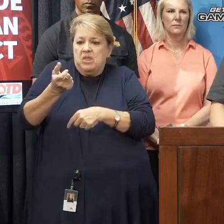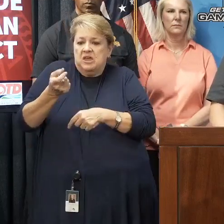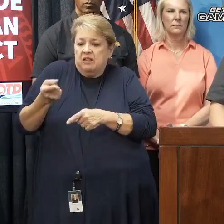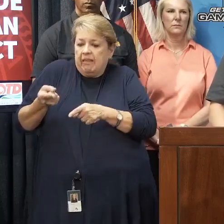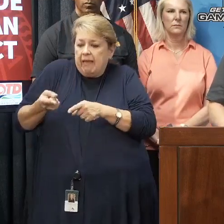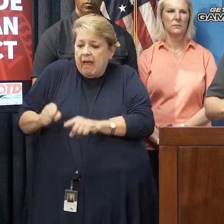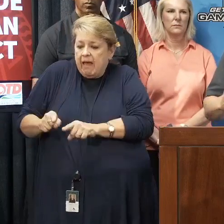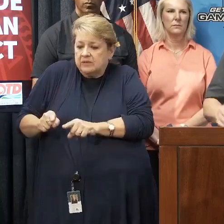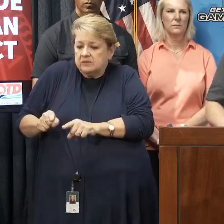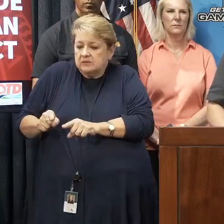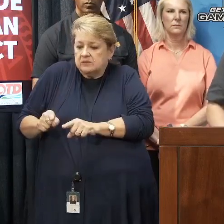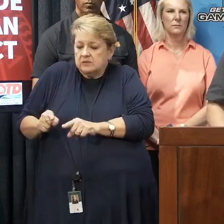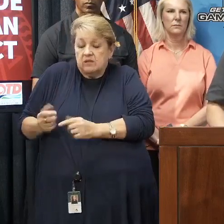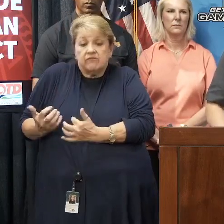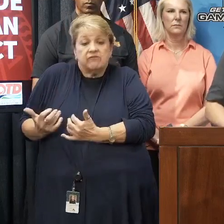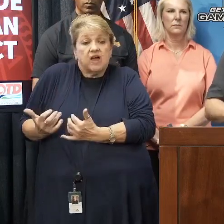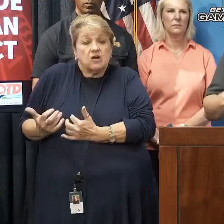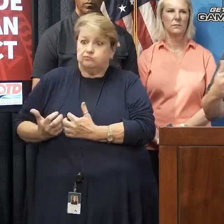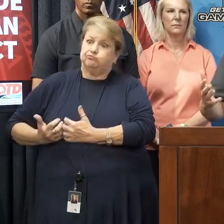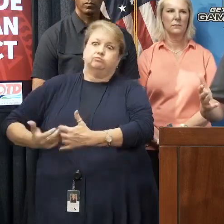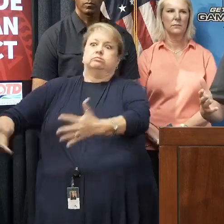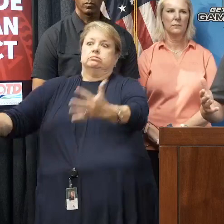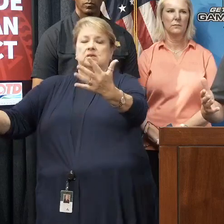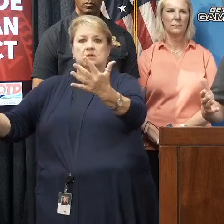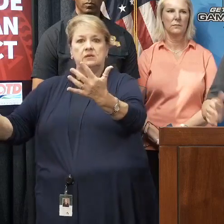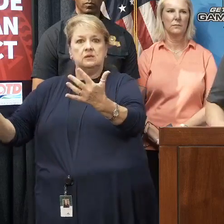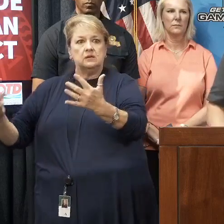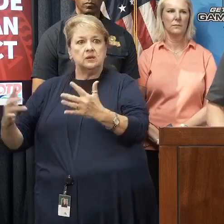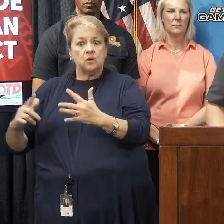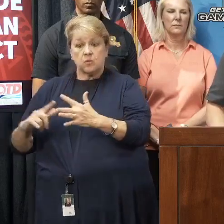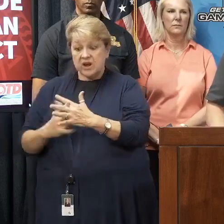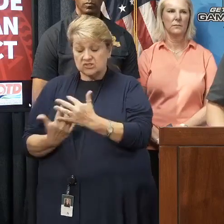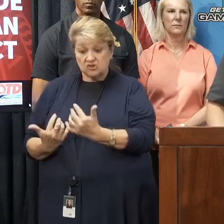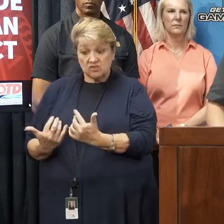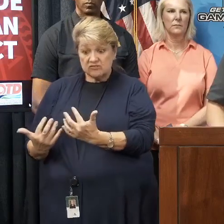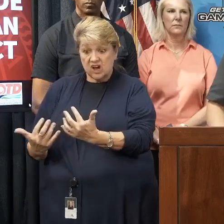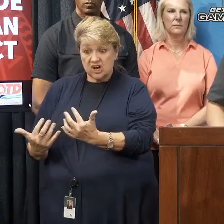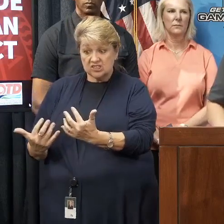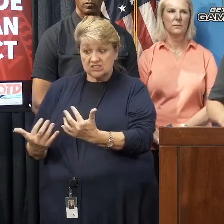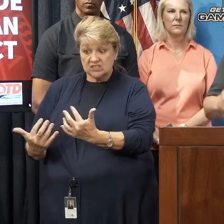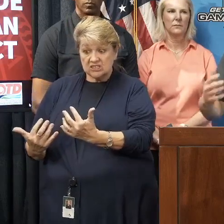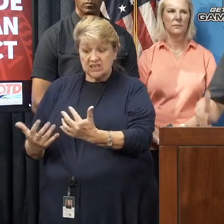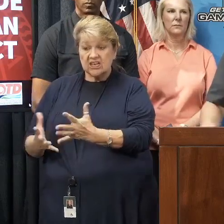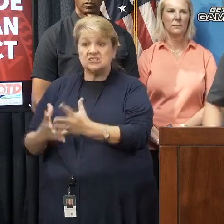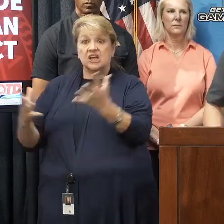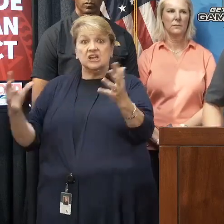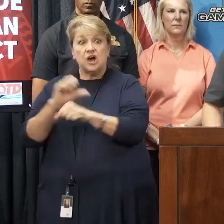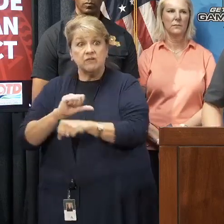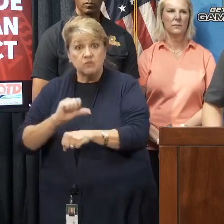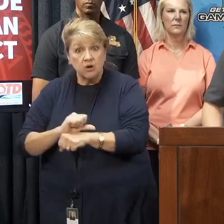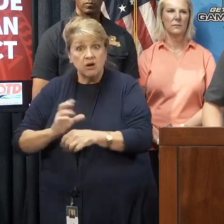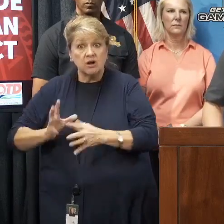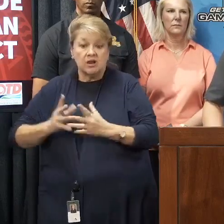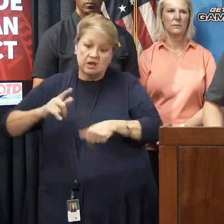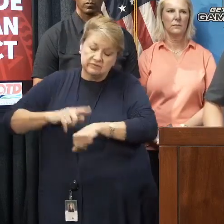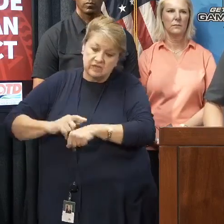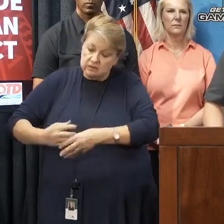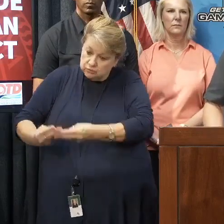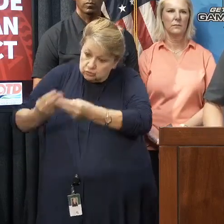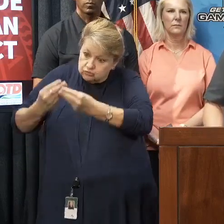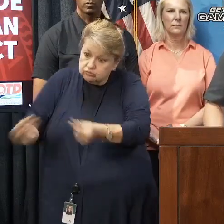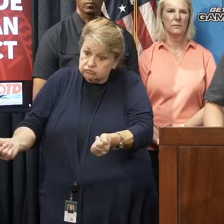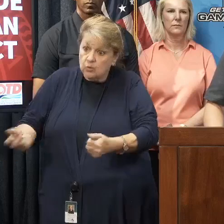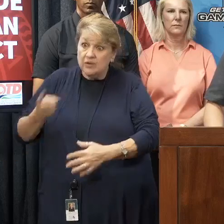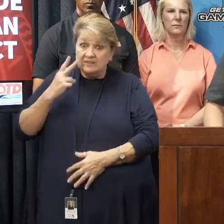incident to start one of those fires, and then once it's started, it's a lot of work and time to put it out. And as we've seen